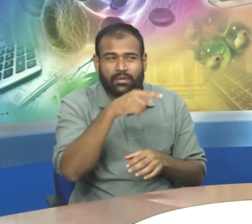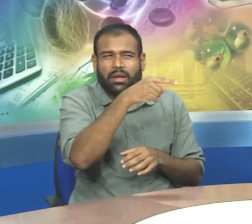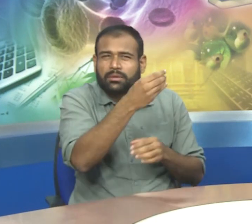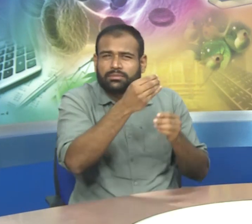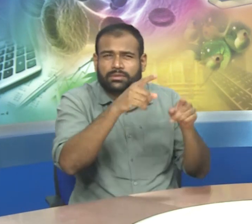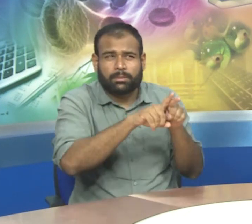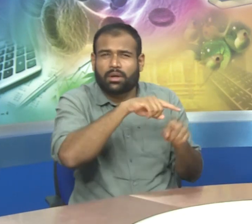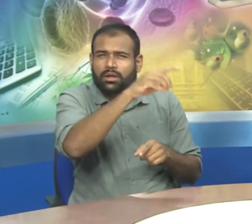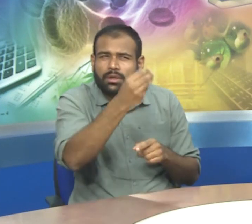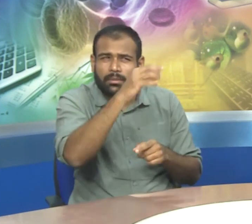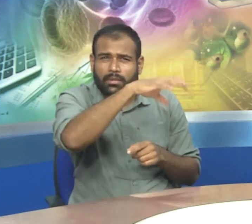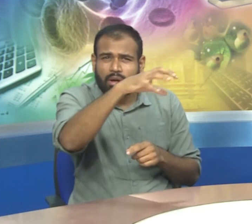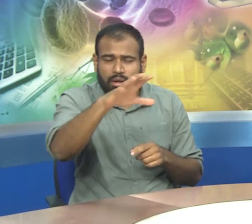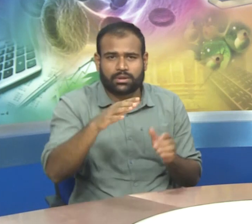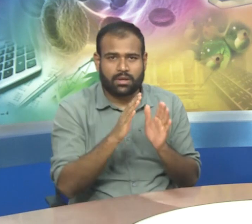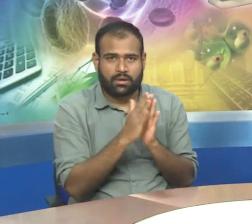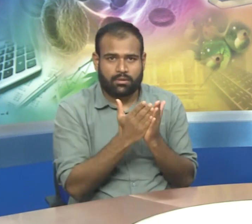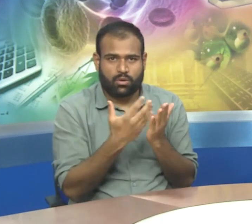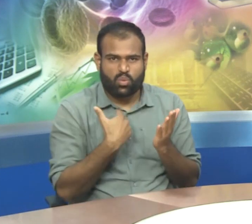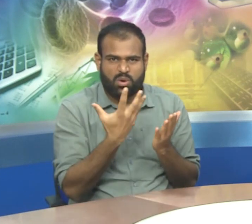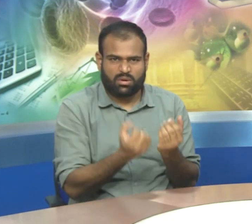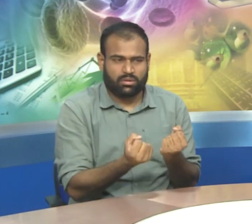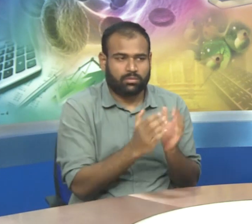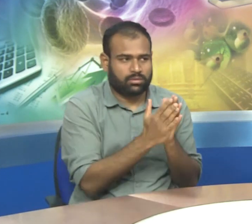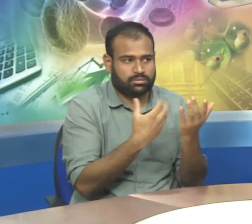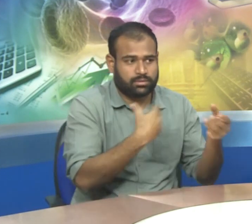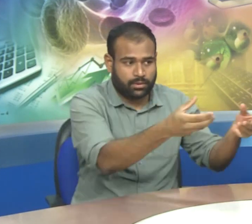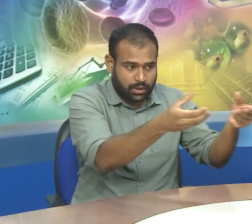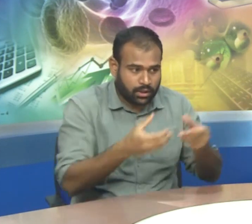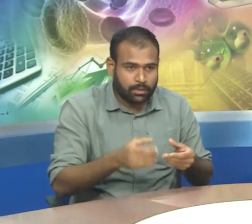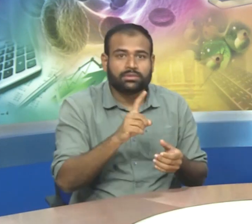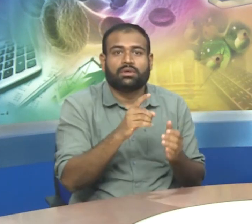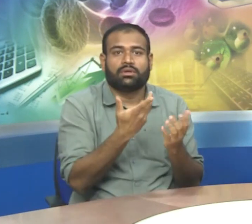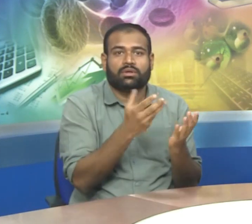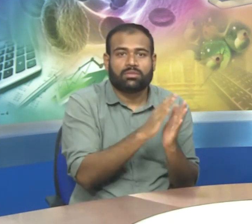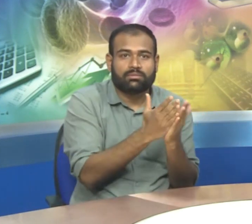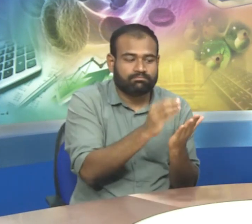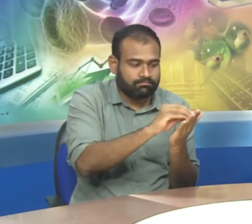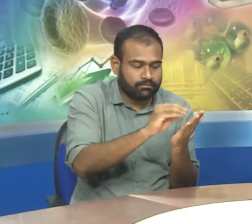in some libraries, issue and return of the book are handled manually.